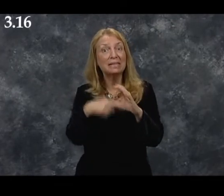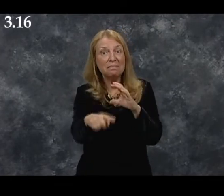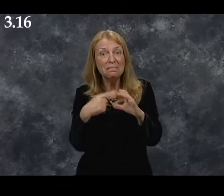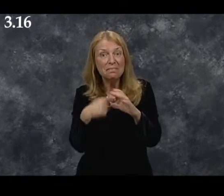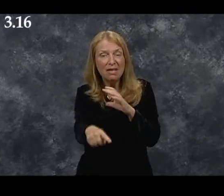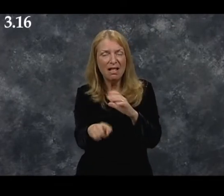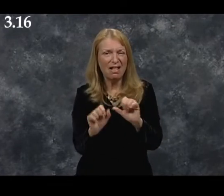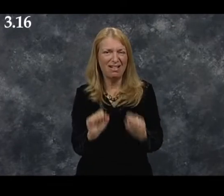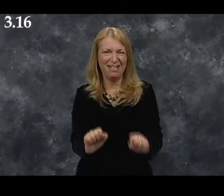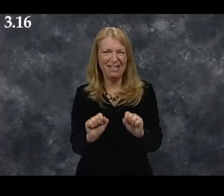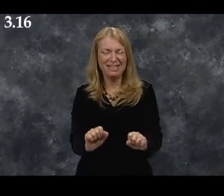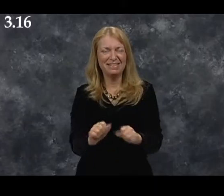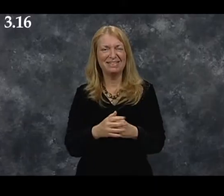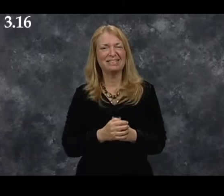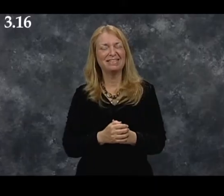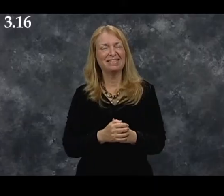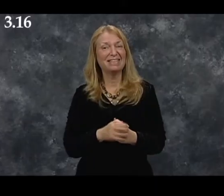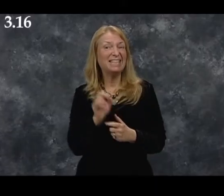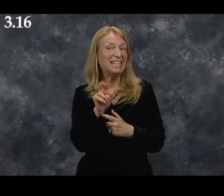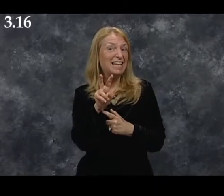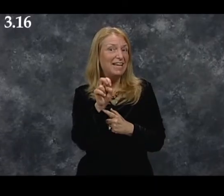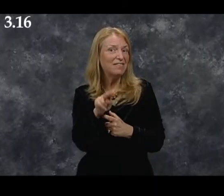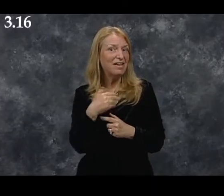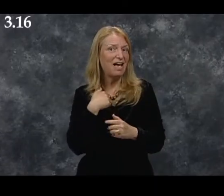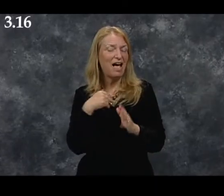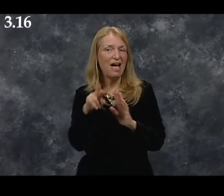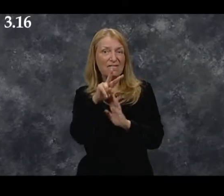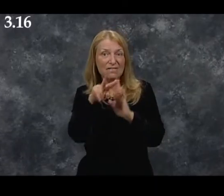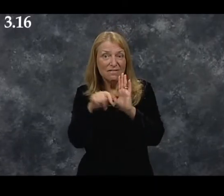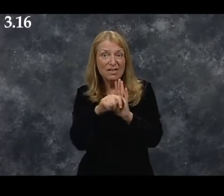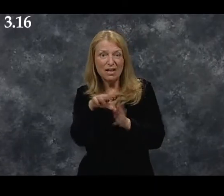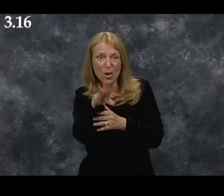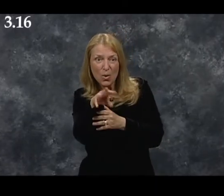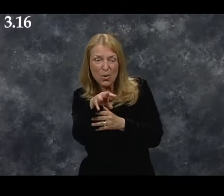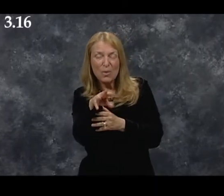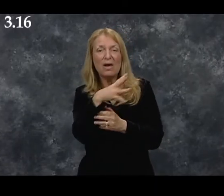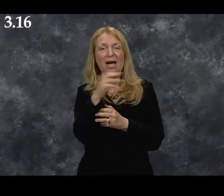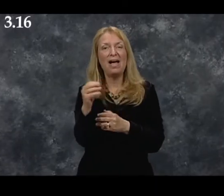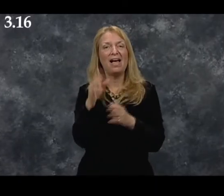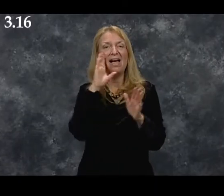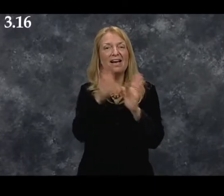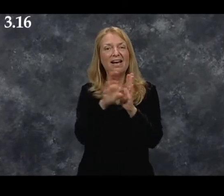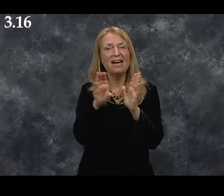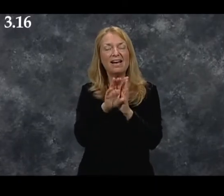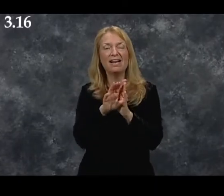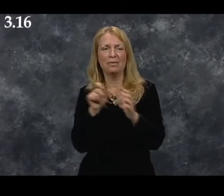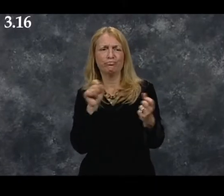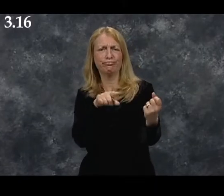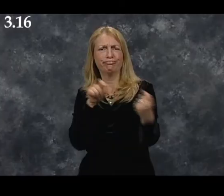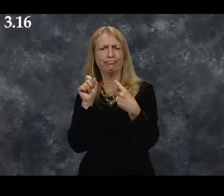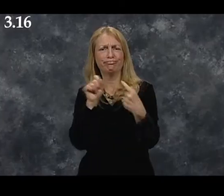devices that enable texting and email capabilities. There's even video and photo